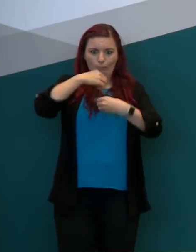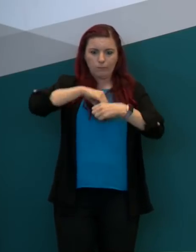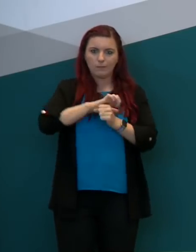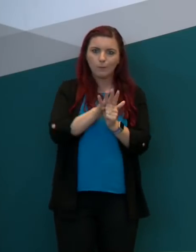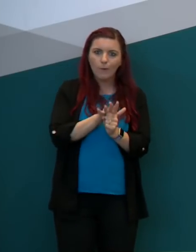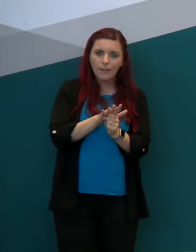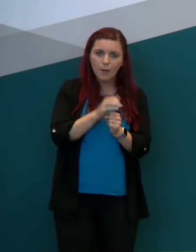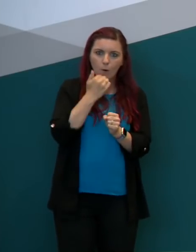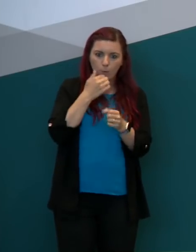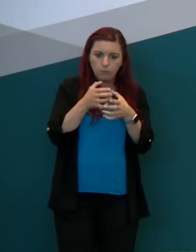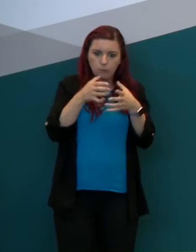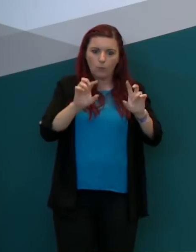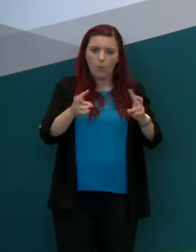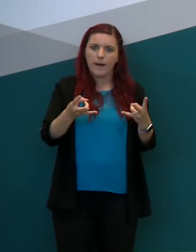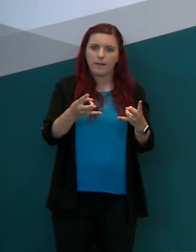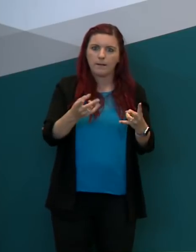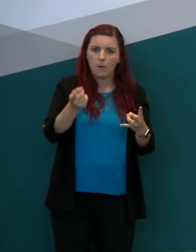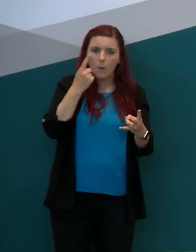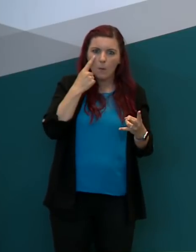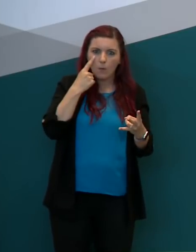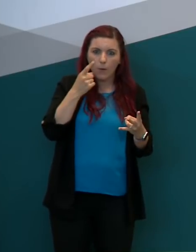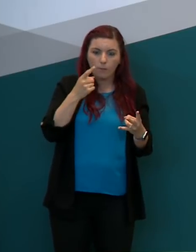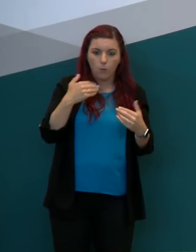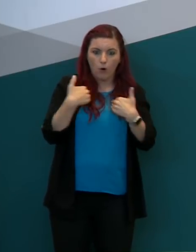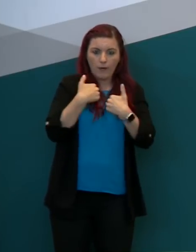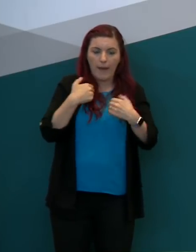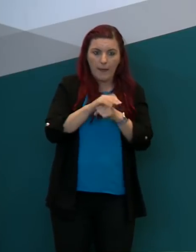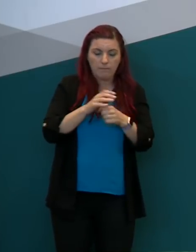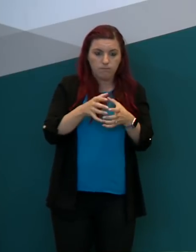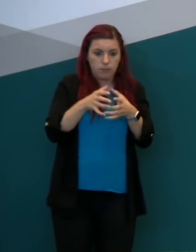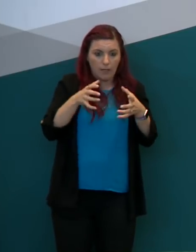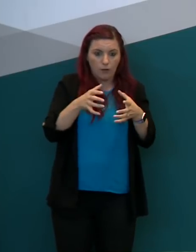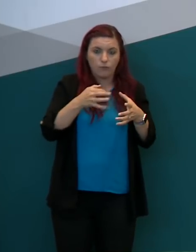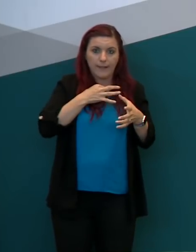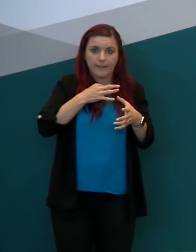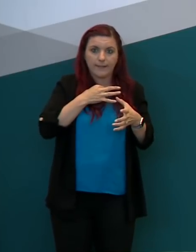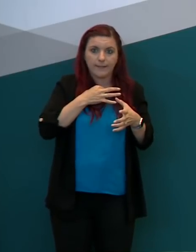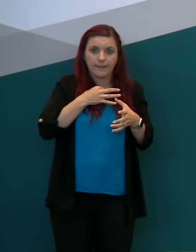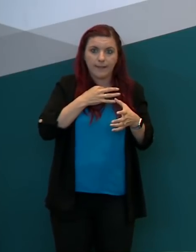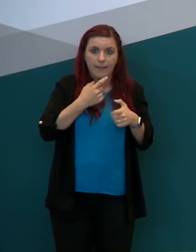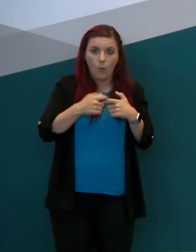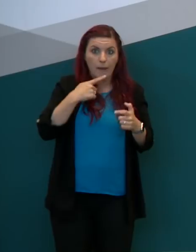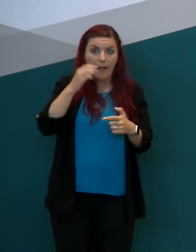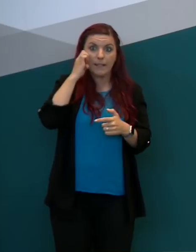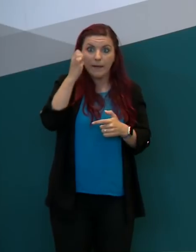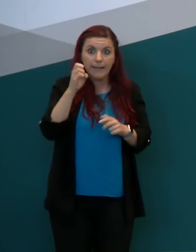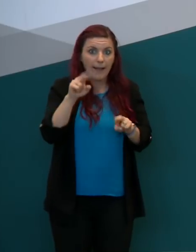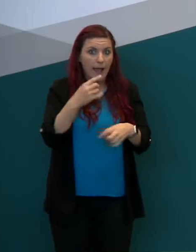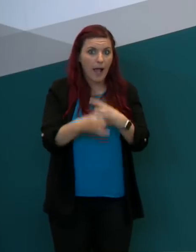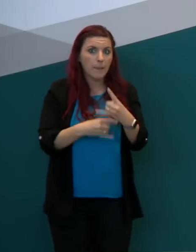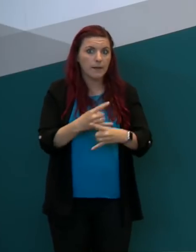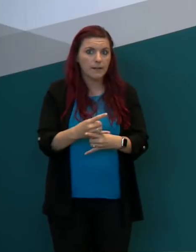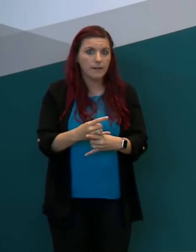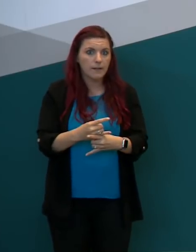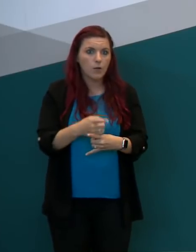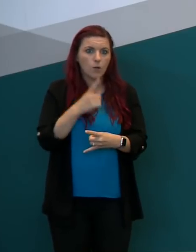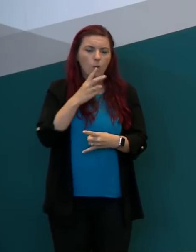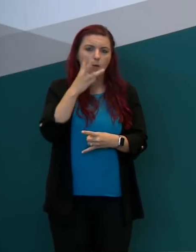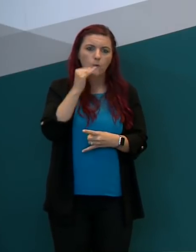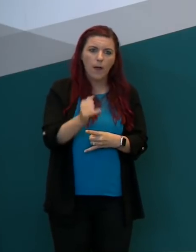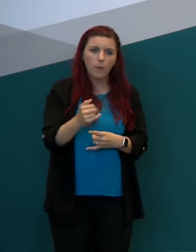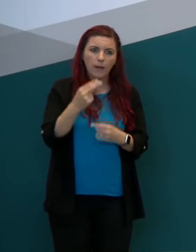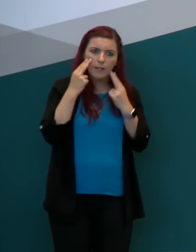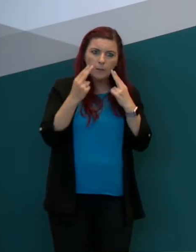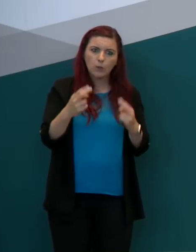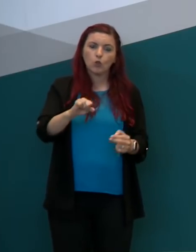real risk that greater levels of spread of infection could occur than we might be anticipating. That's why the reason that we have to be very